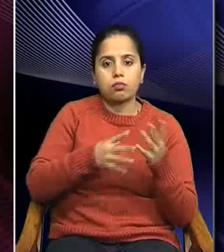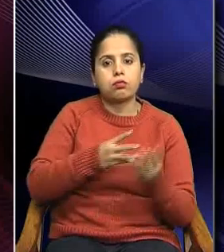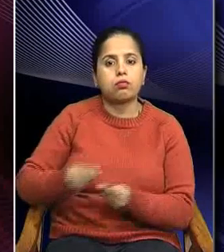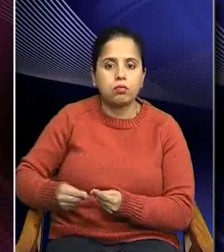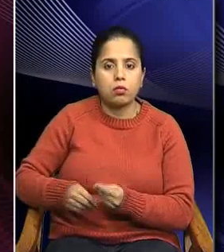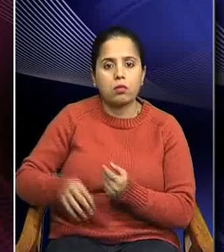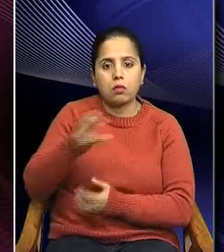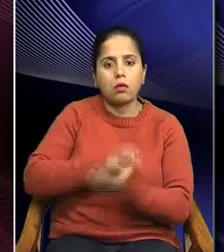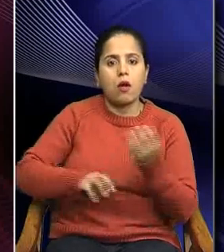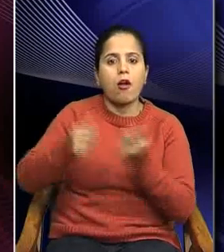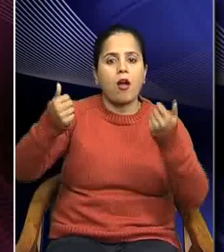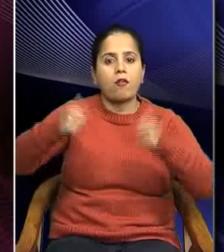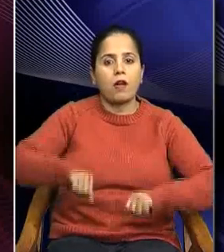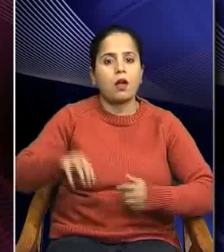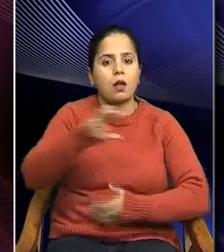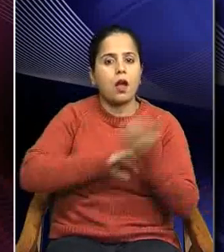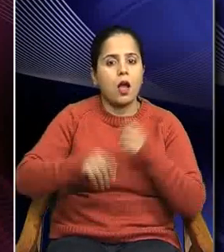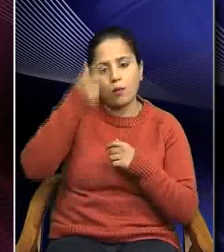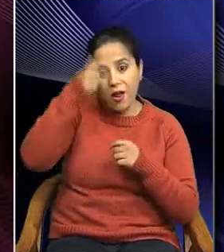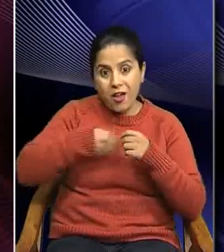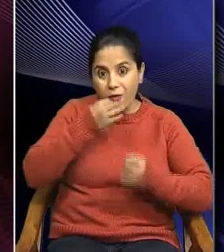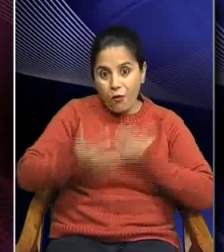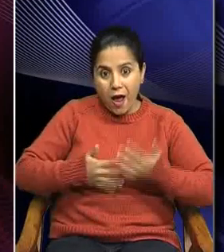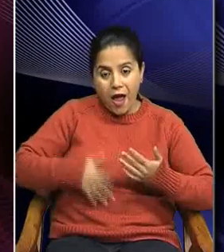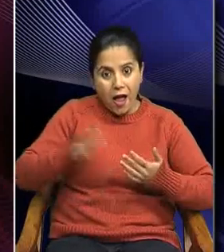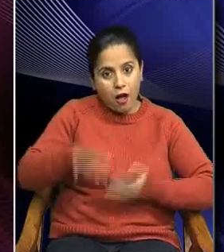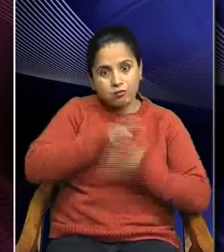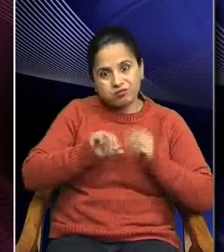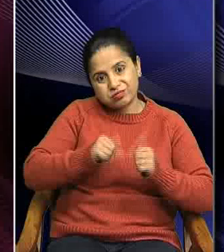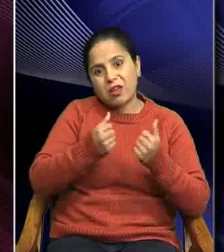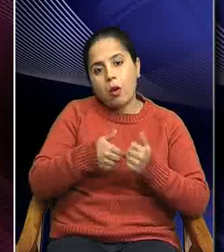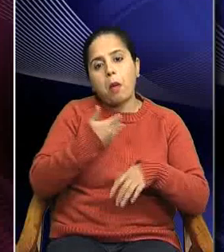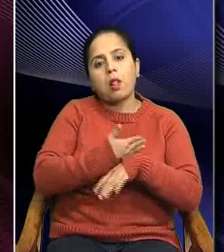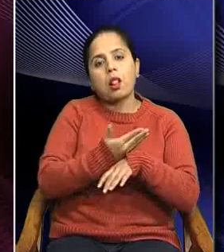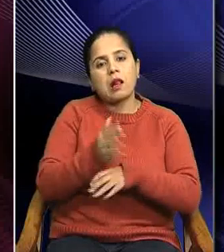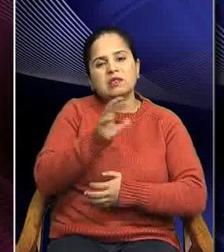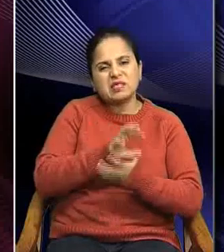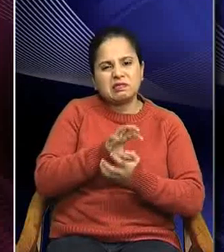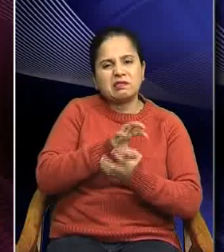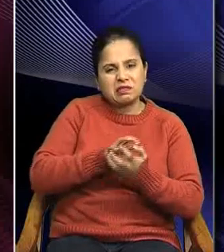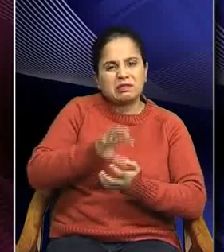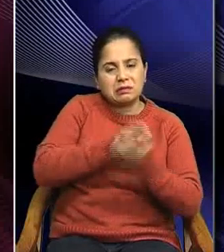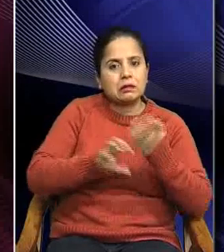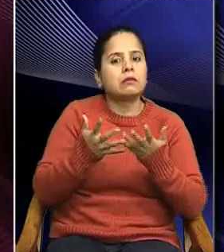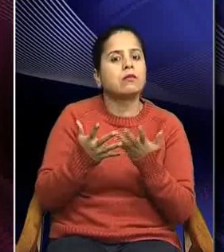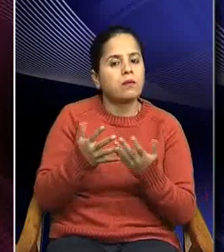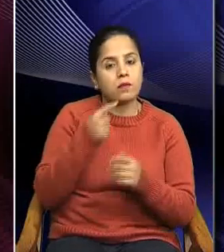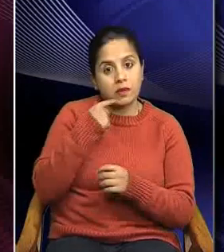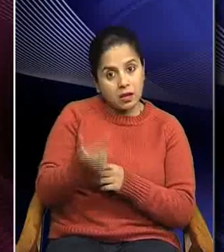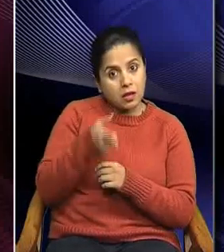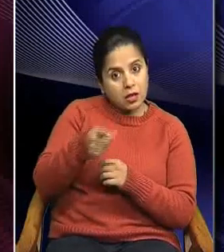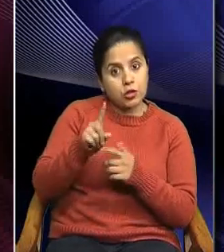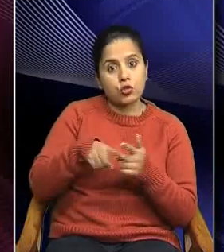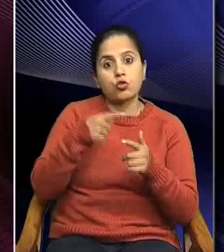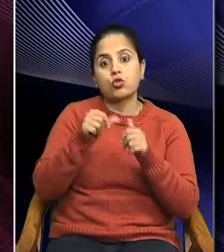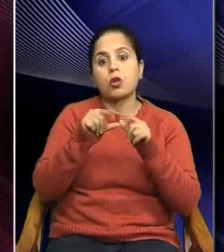the digestion may not happen properly, or it may get delayed. So there is that Jataragni